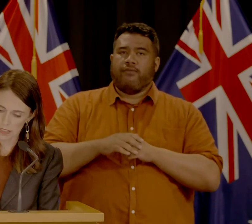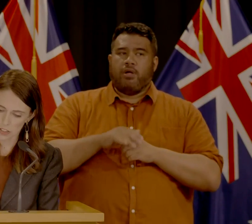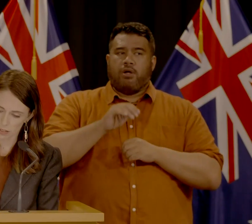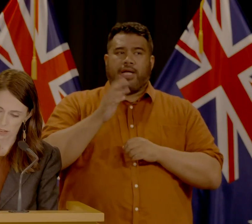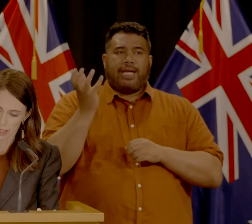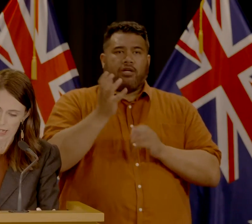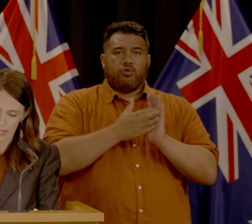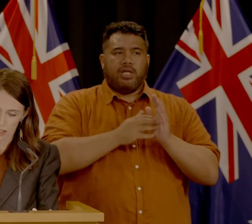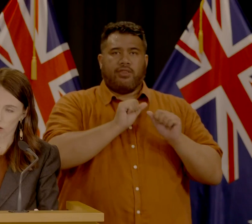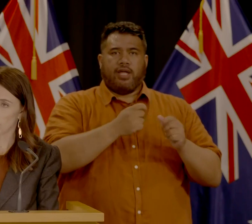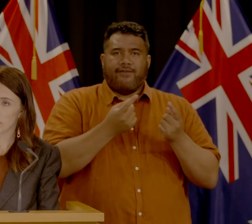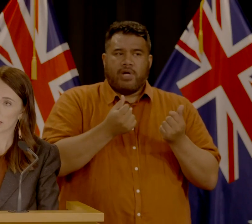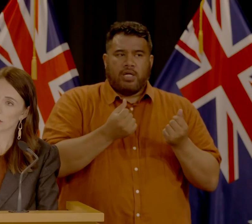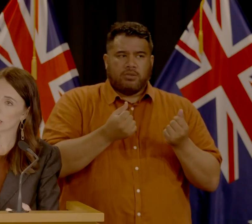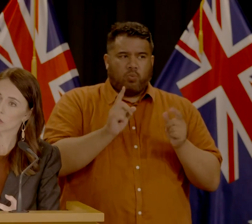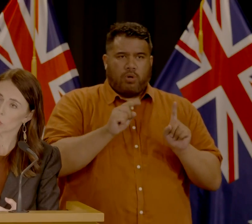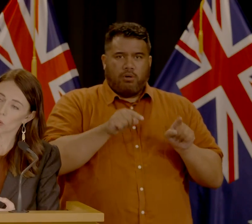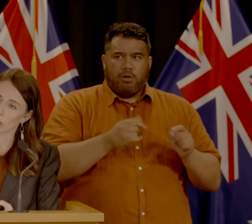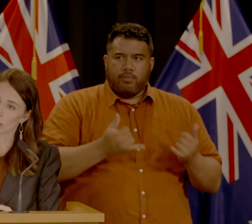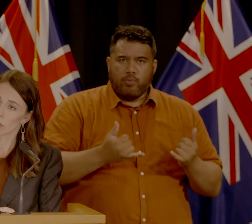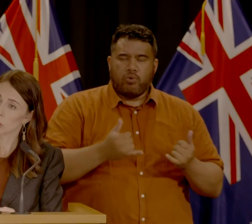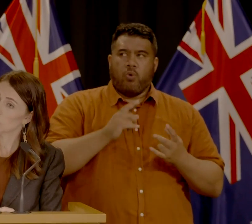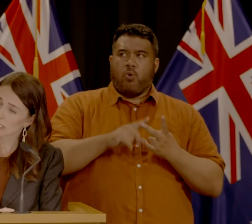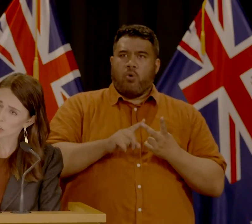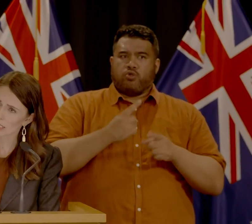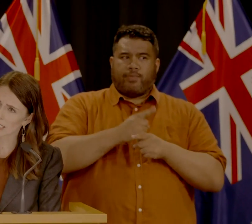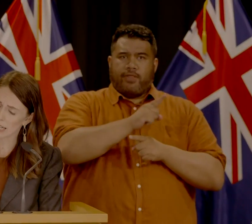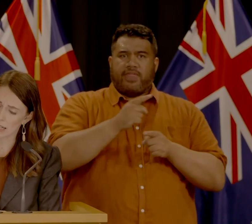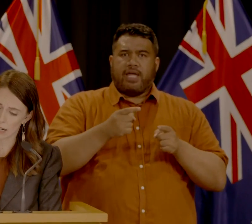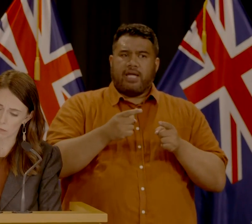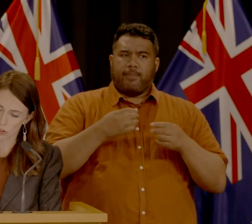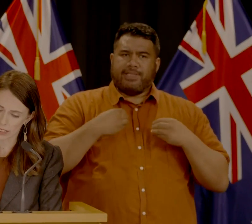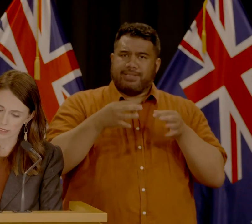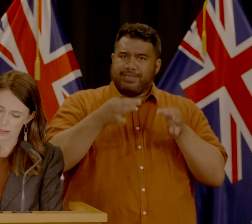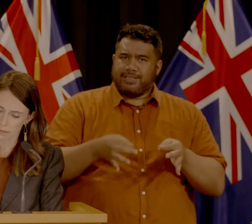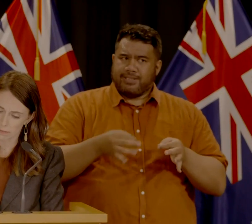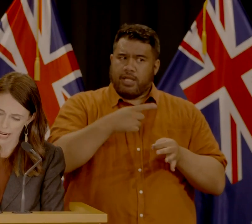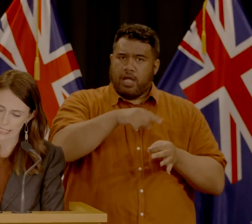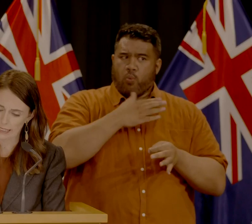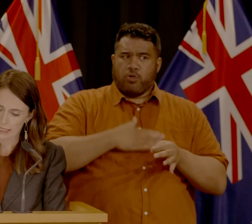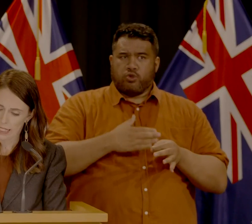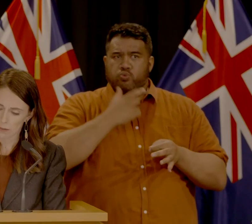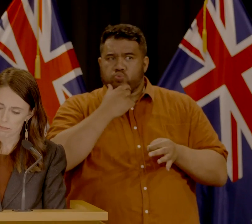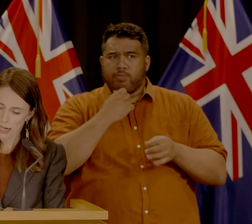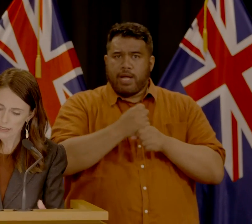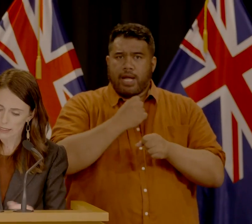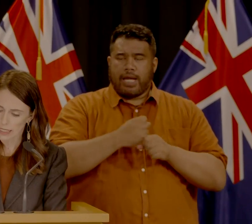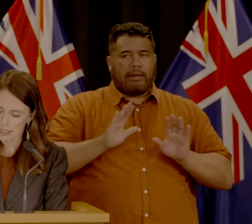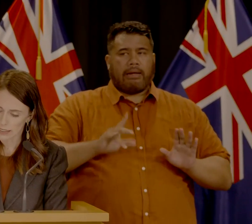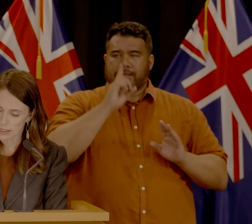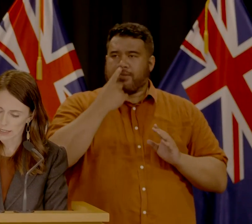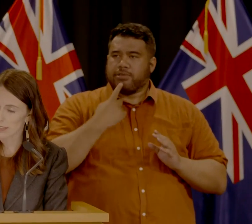financial position of Air New Zealand or the commercial decisions that they're looking to make.